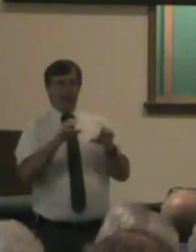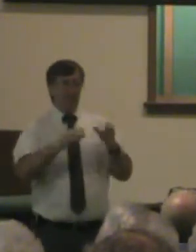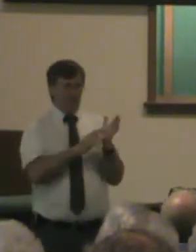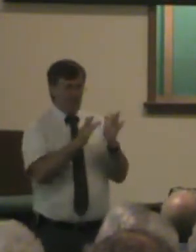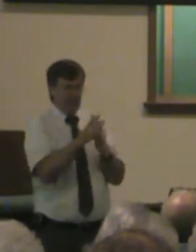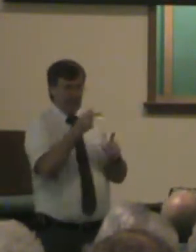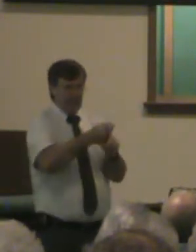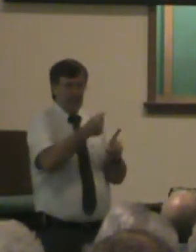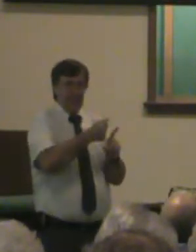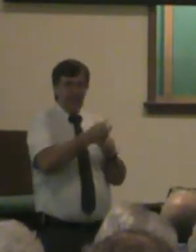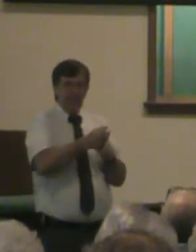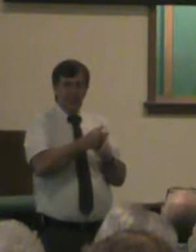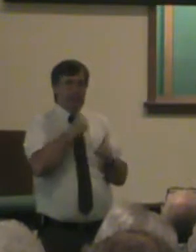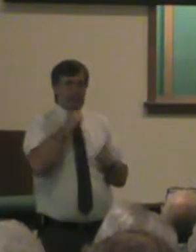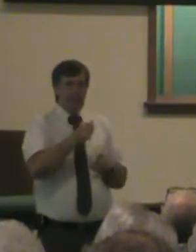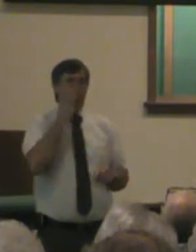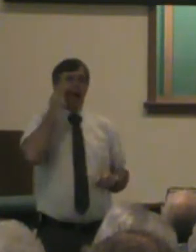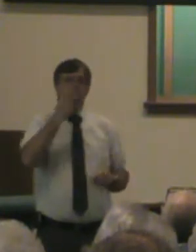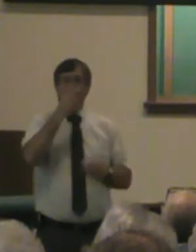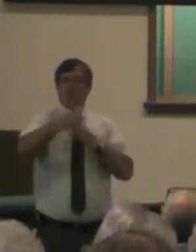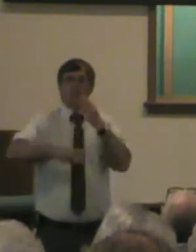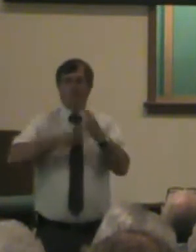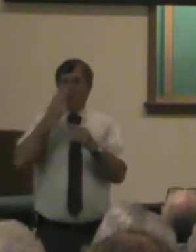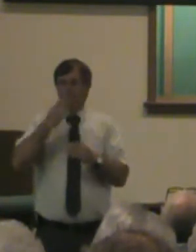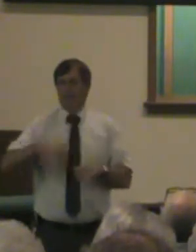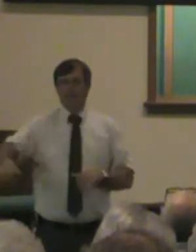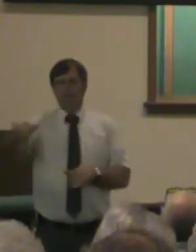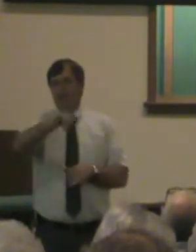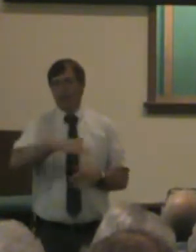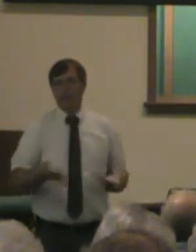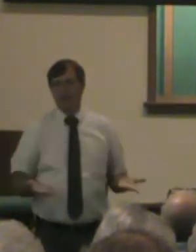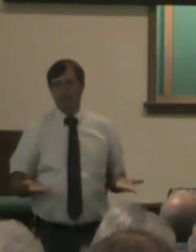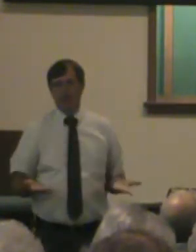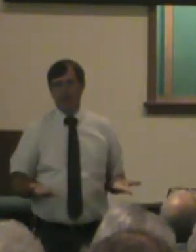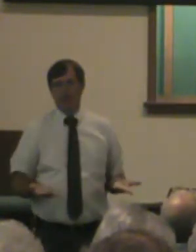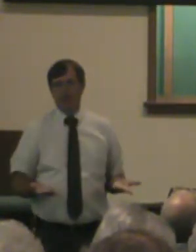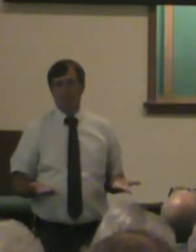he does not see what the world around him sees.